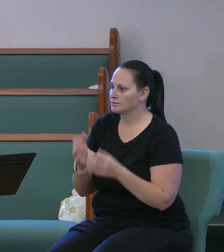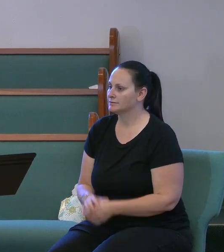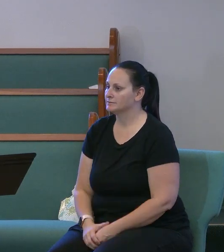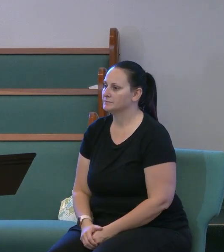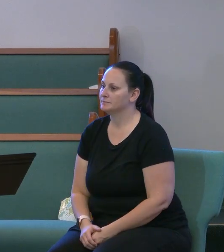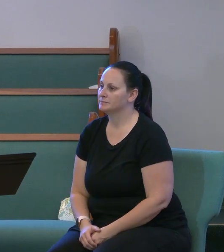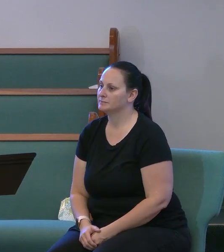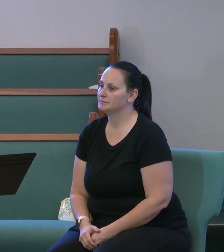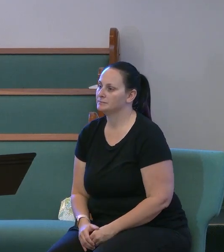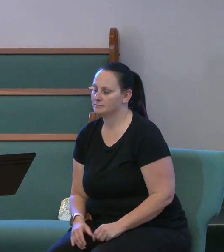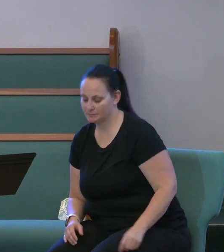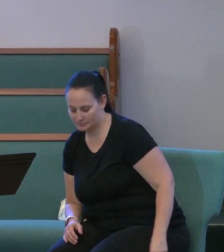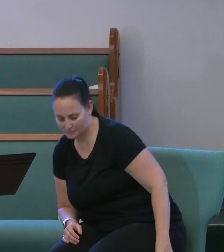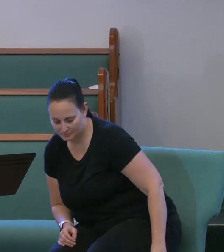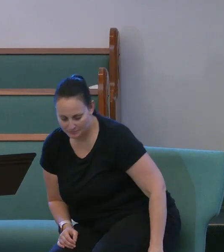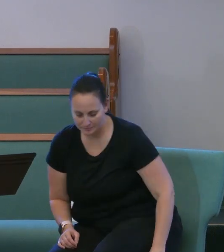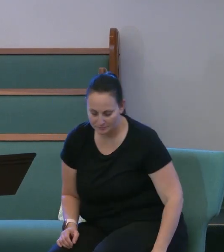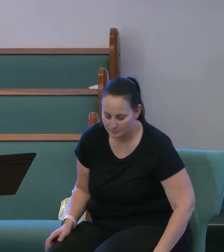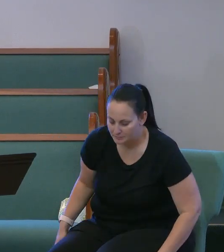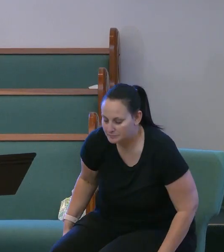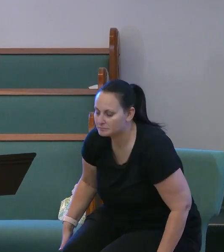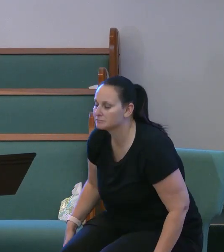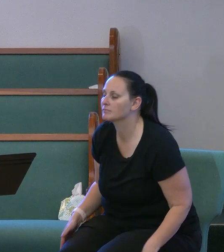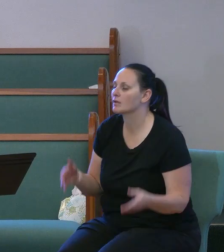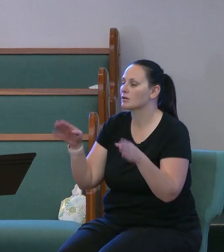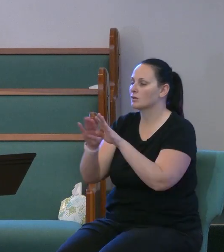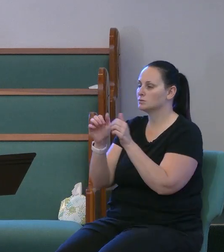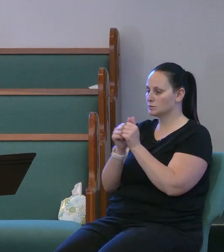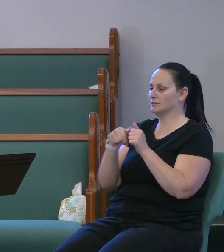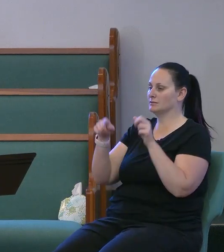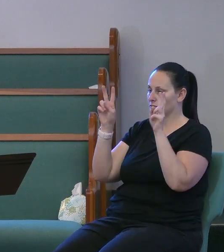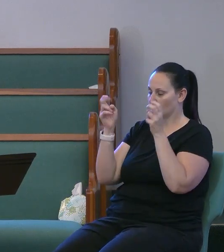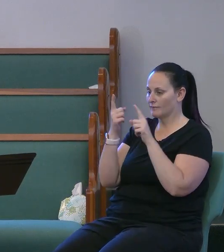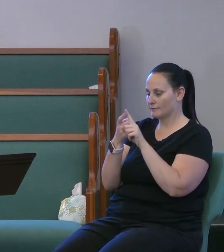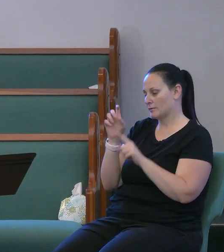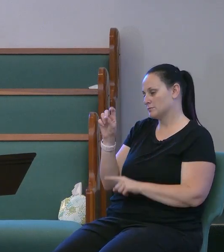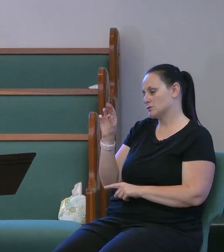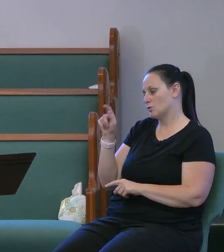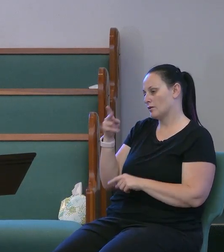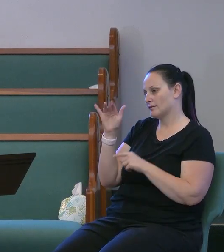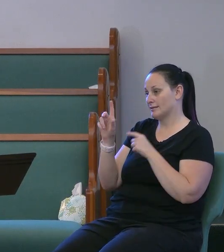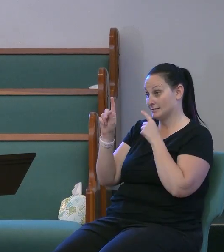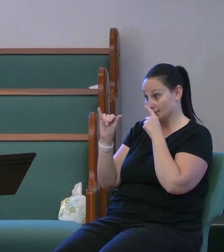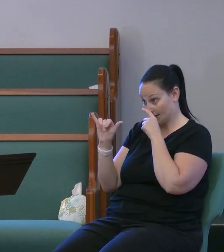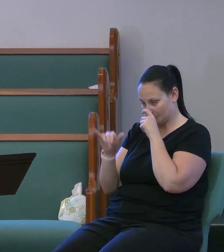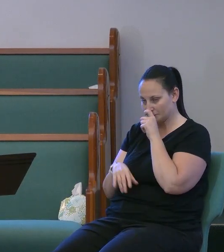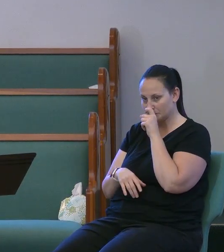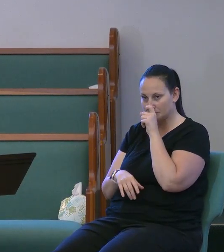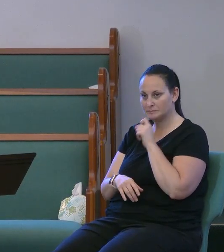wanted? Let me close with this, a quote from Dorothy Day.